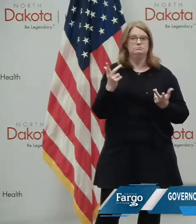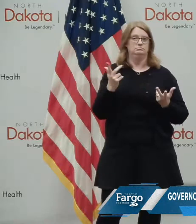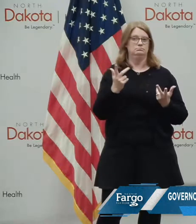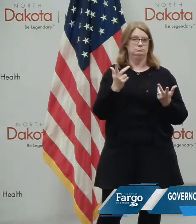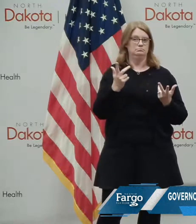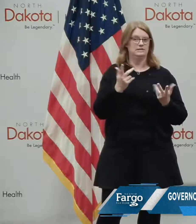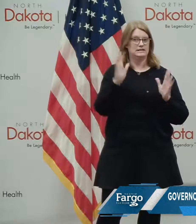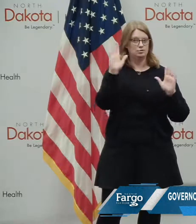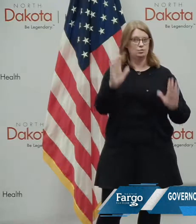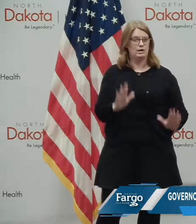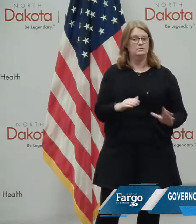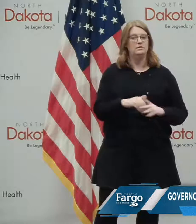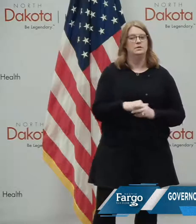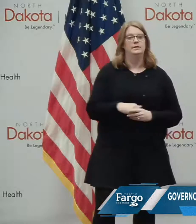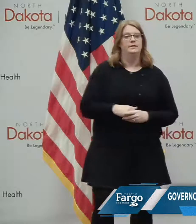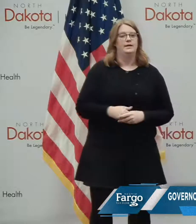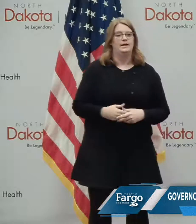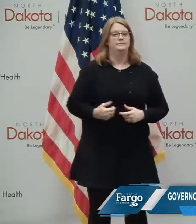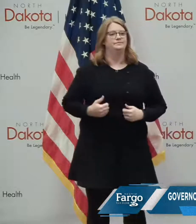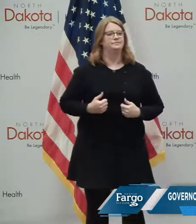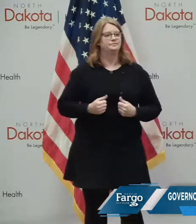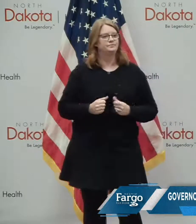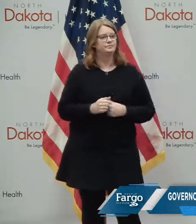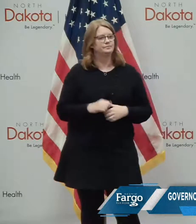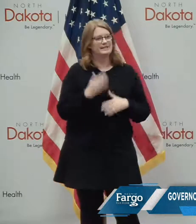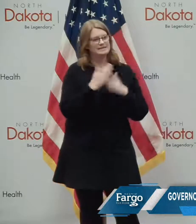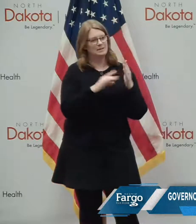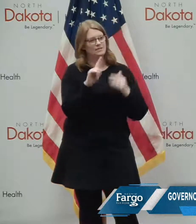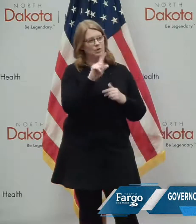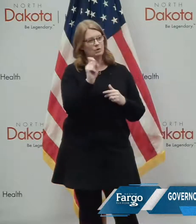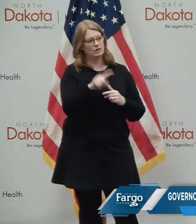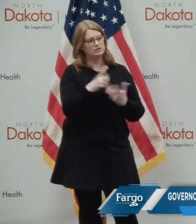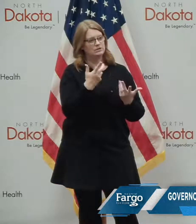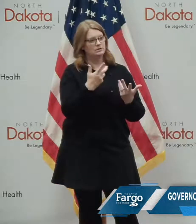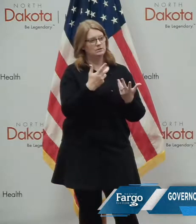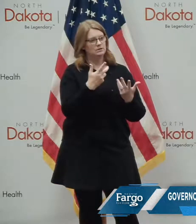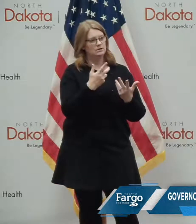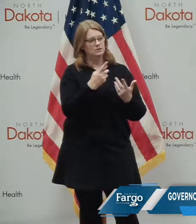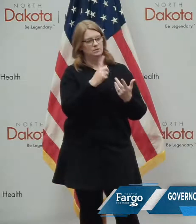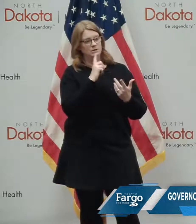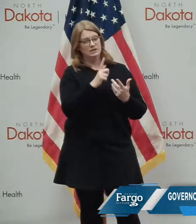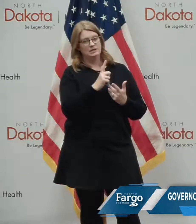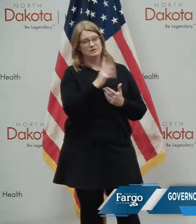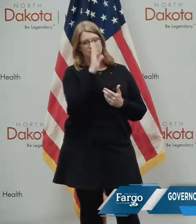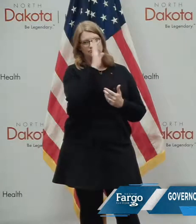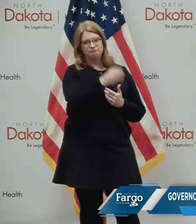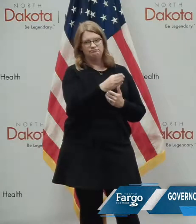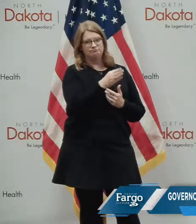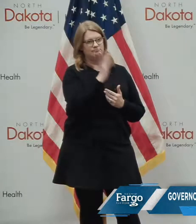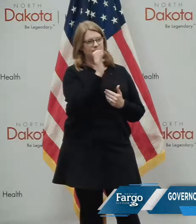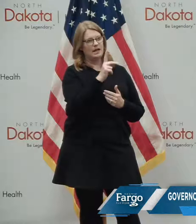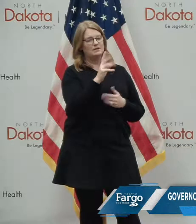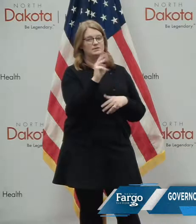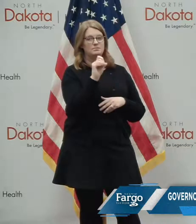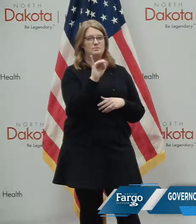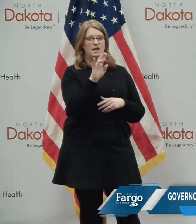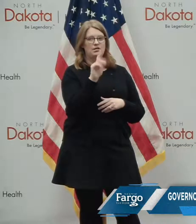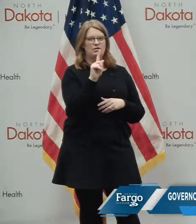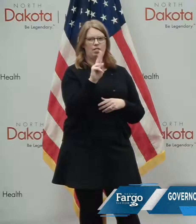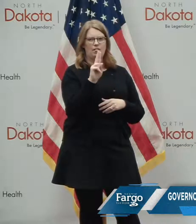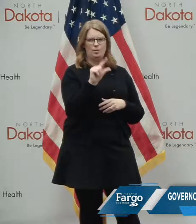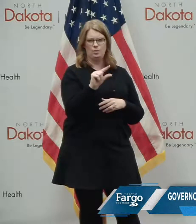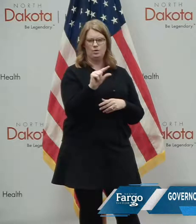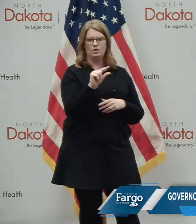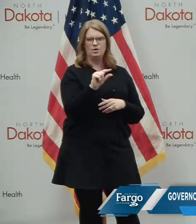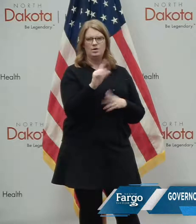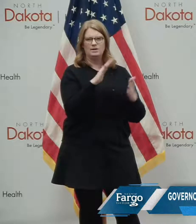that, again, some of your question would be a good one to direct back to the Mayor Klug or the city of